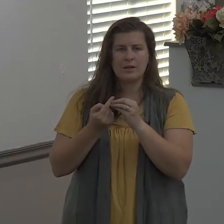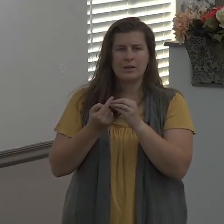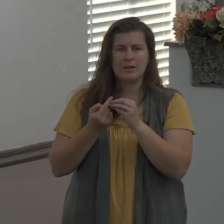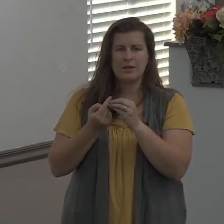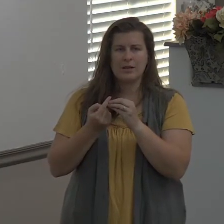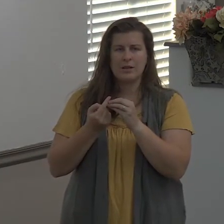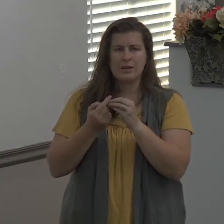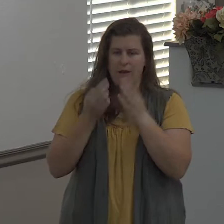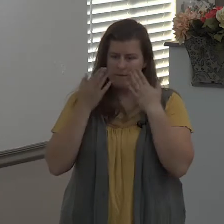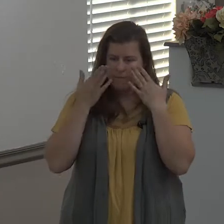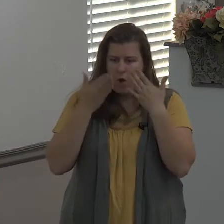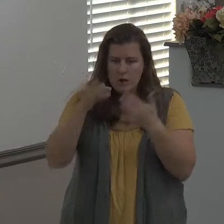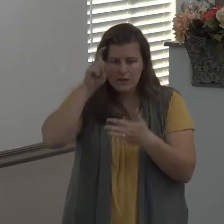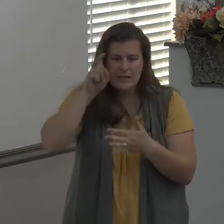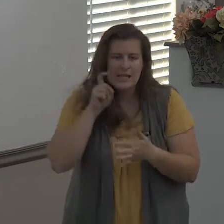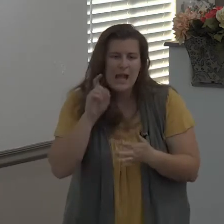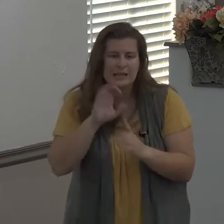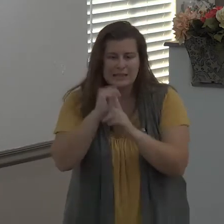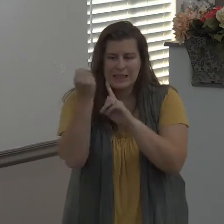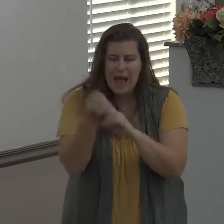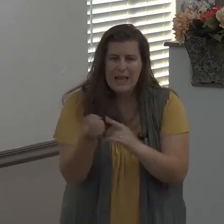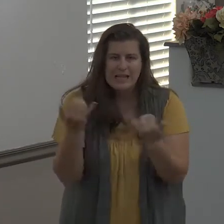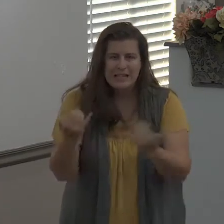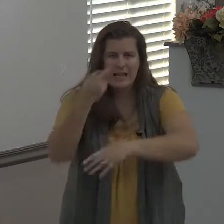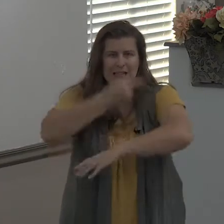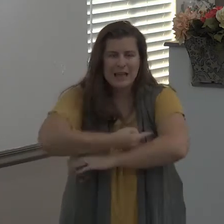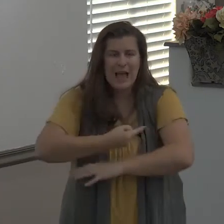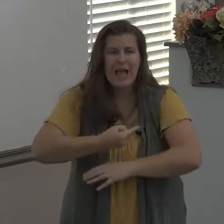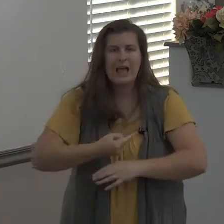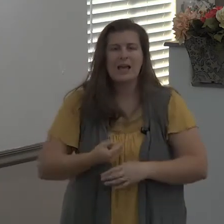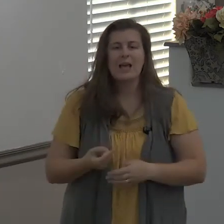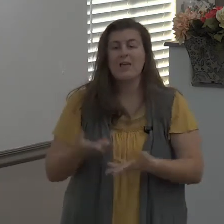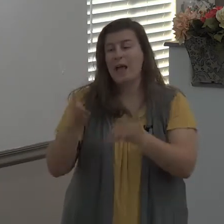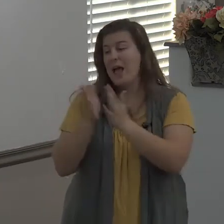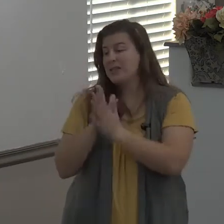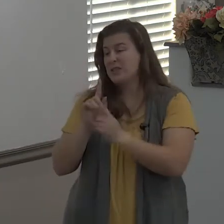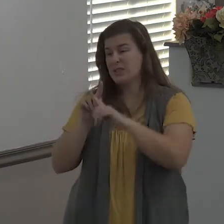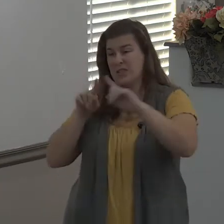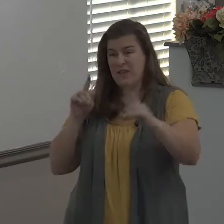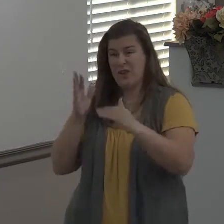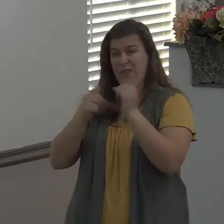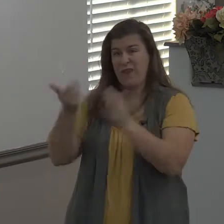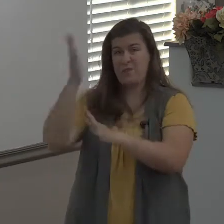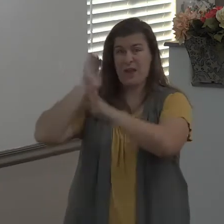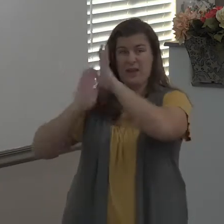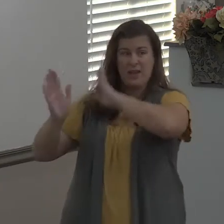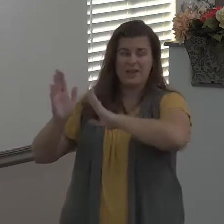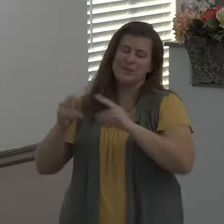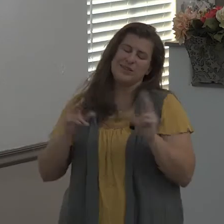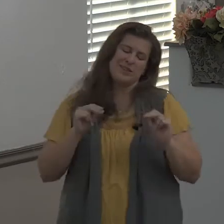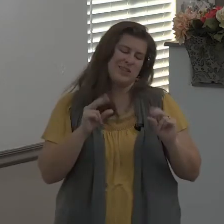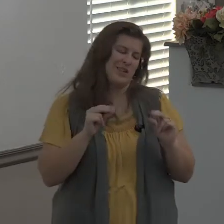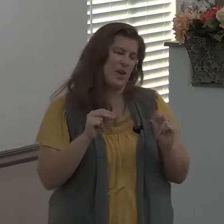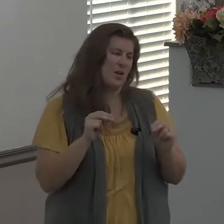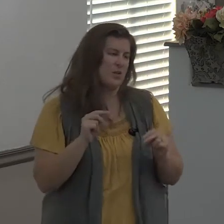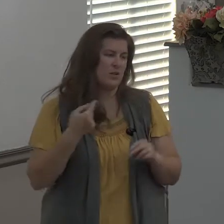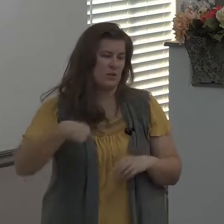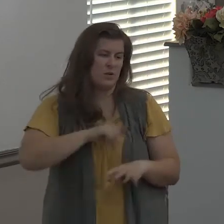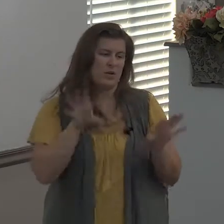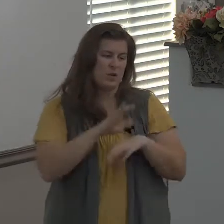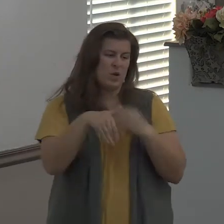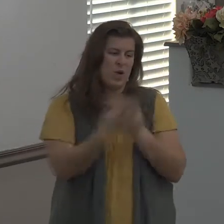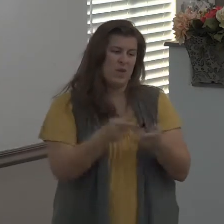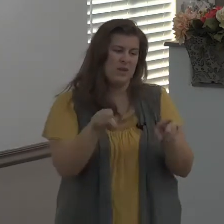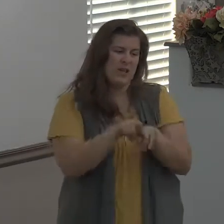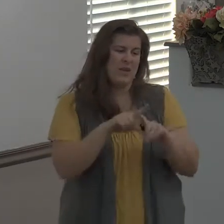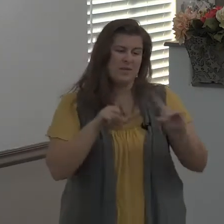And they asked some questions about the sexual society that we live in today. If it was any different,